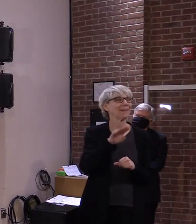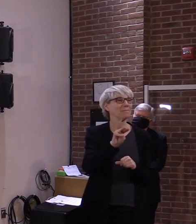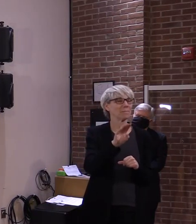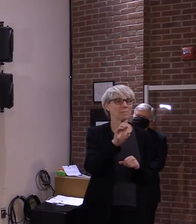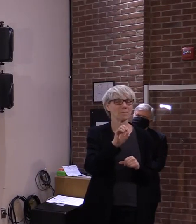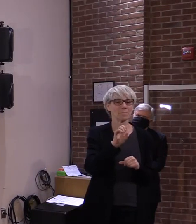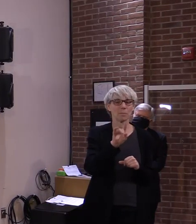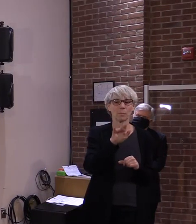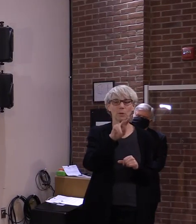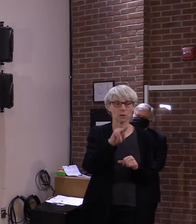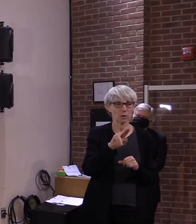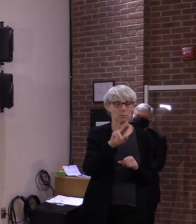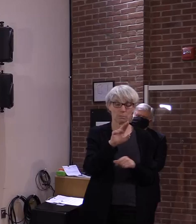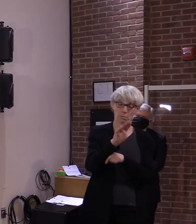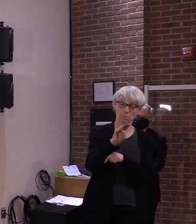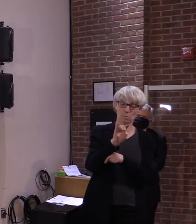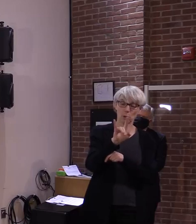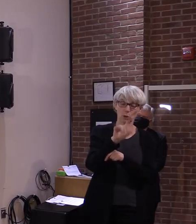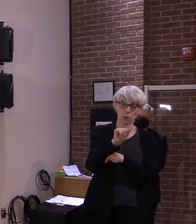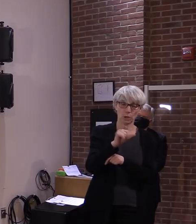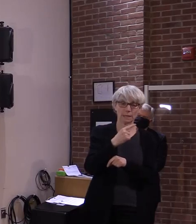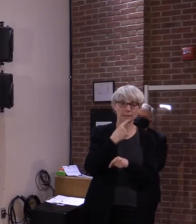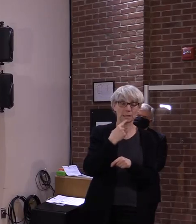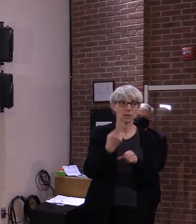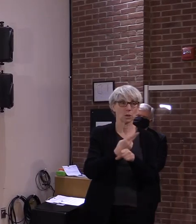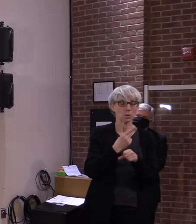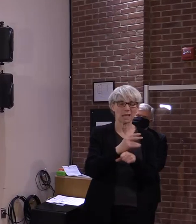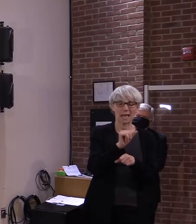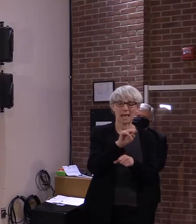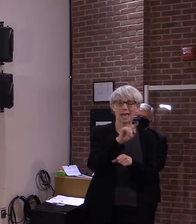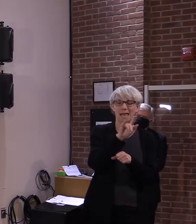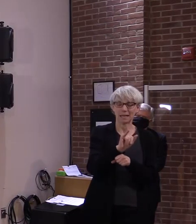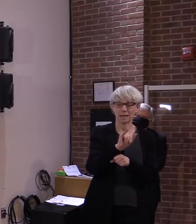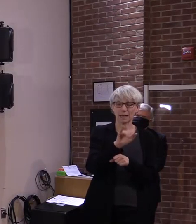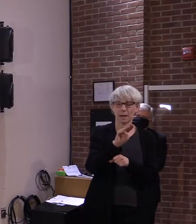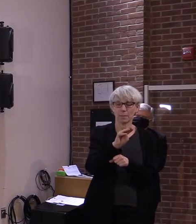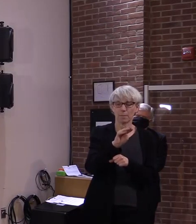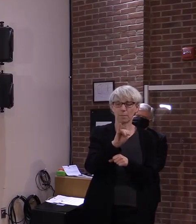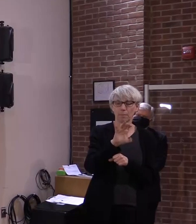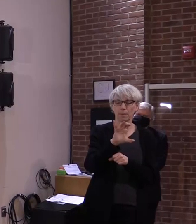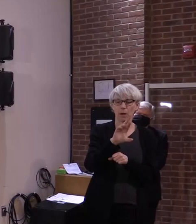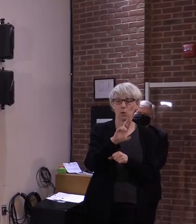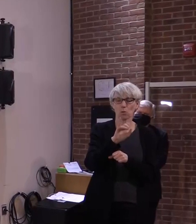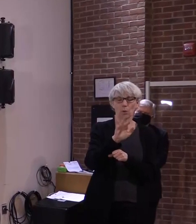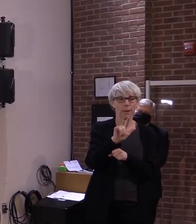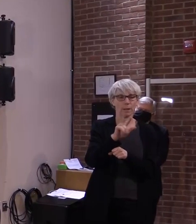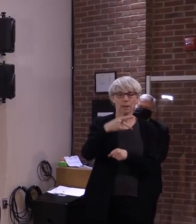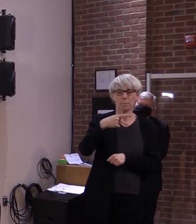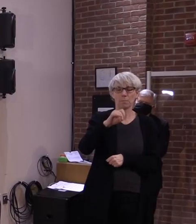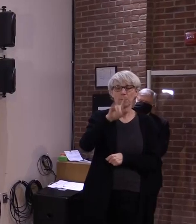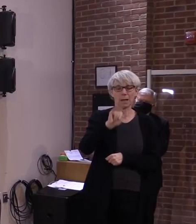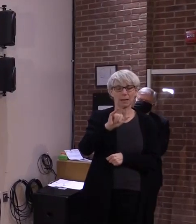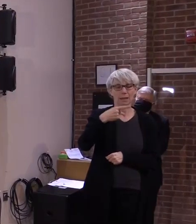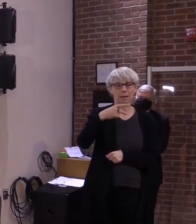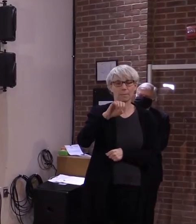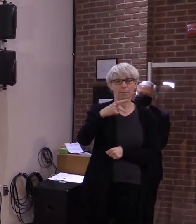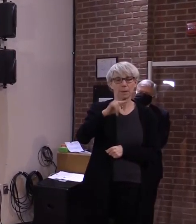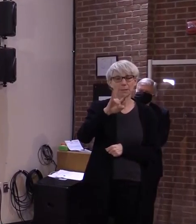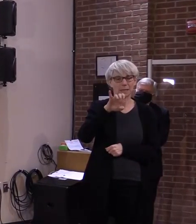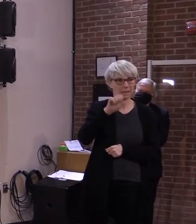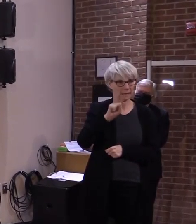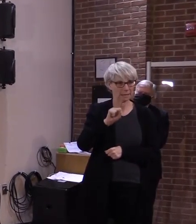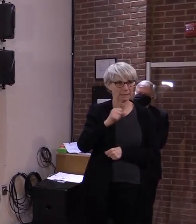mentions using, quote, antimicrobial polypeptides that, quote, from the patent, may block